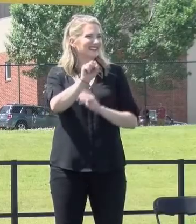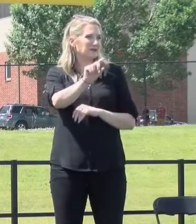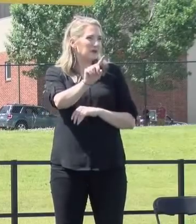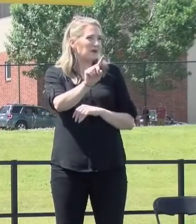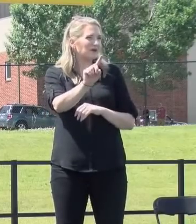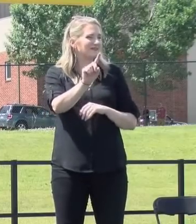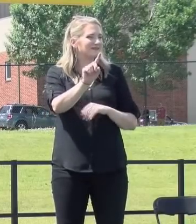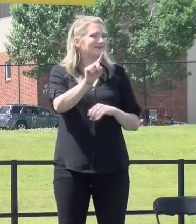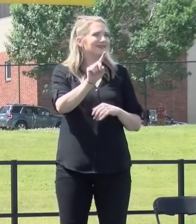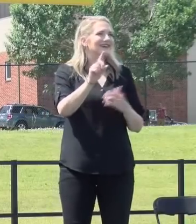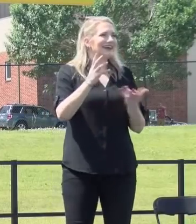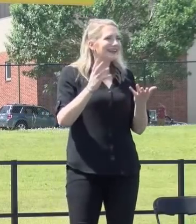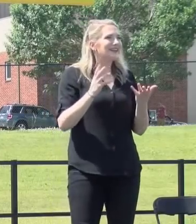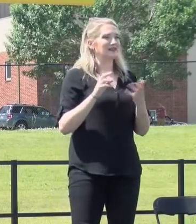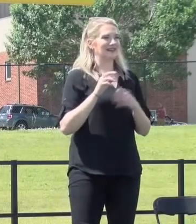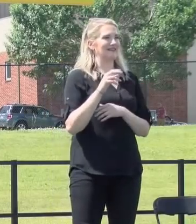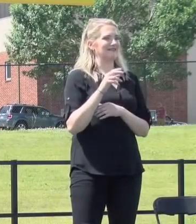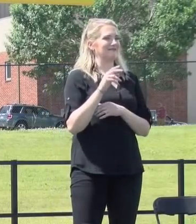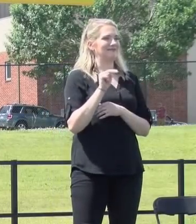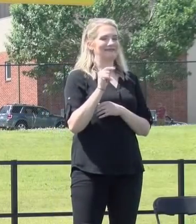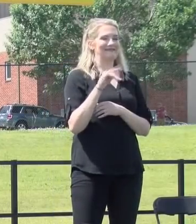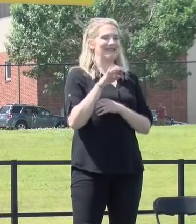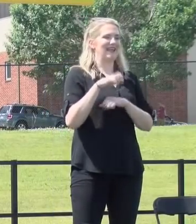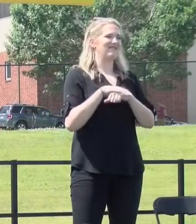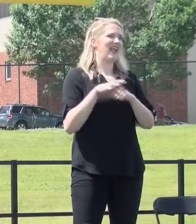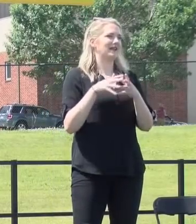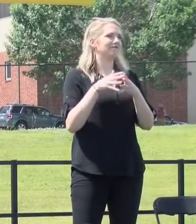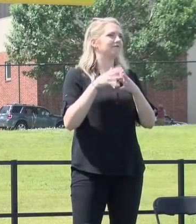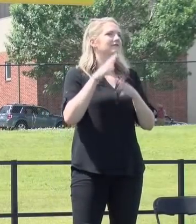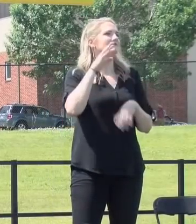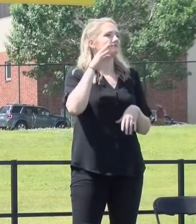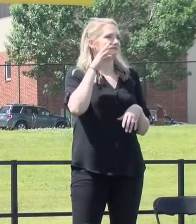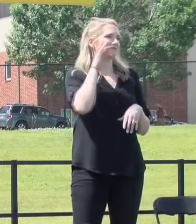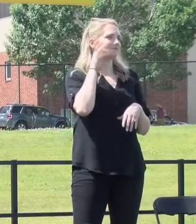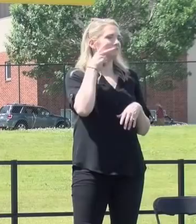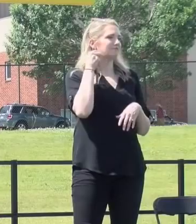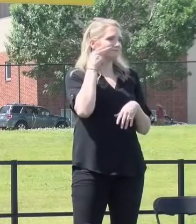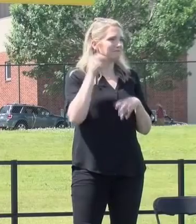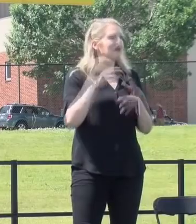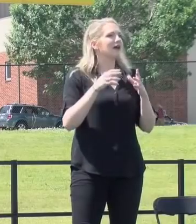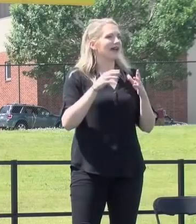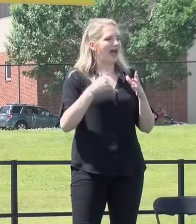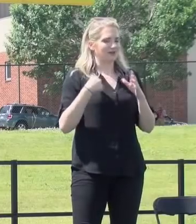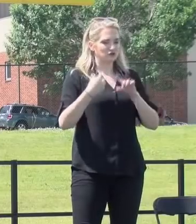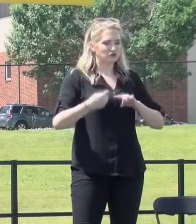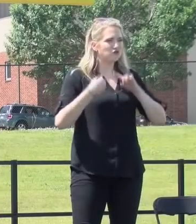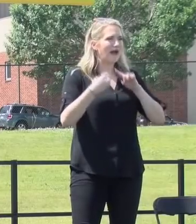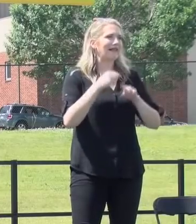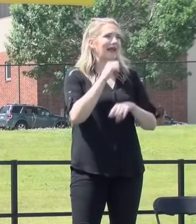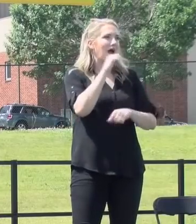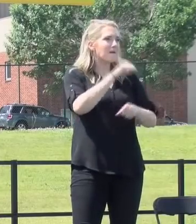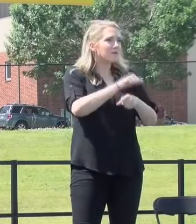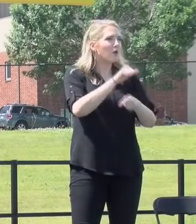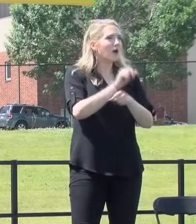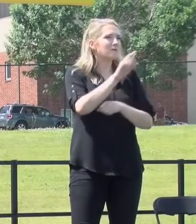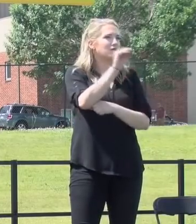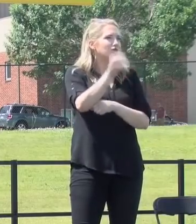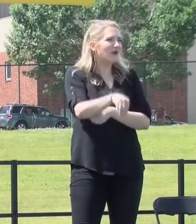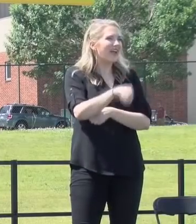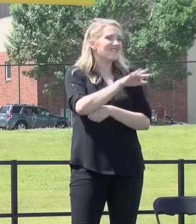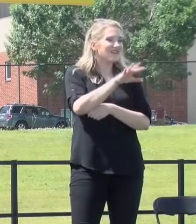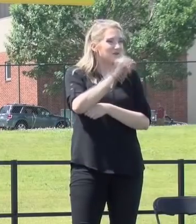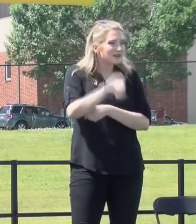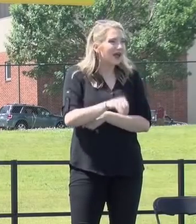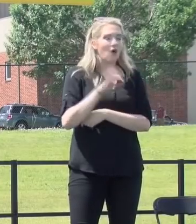Dakota, there's underdeveloped Native communities that have a startling unemployment rate of 55%. Or Flint, Michigan, where they still